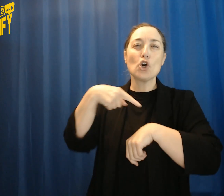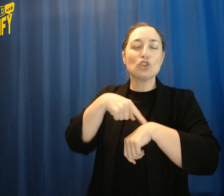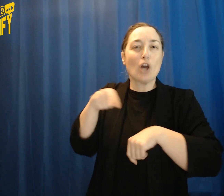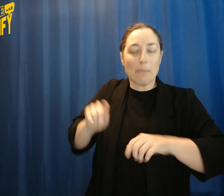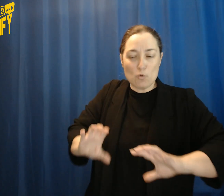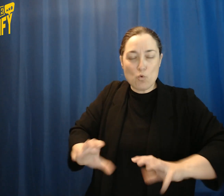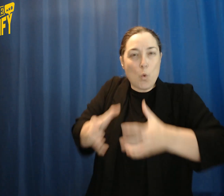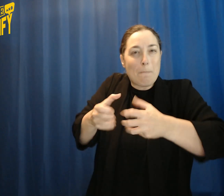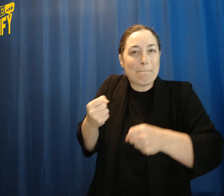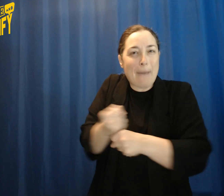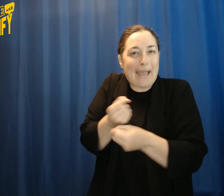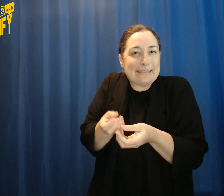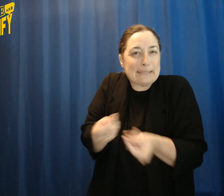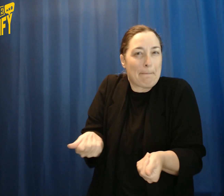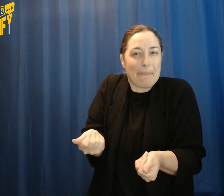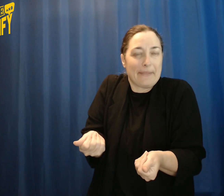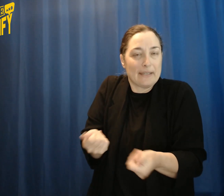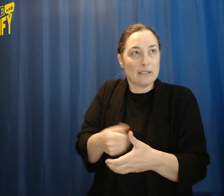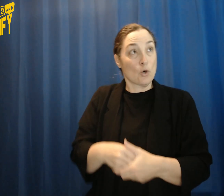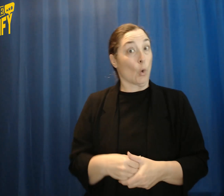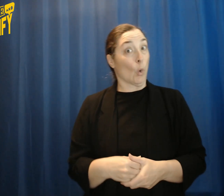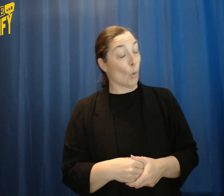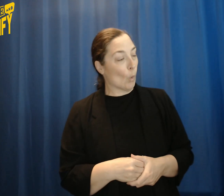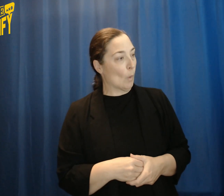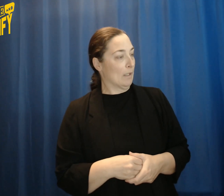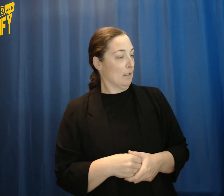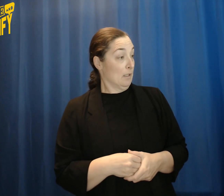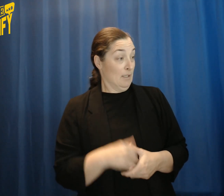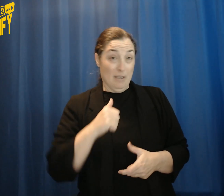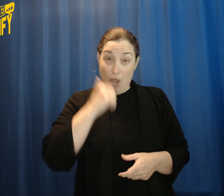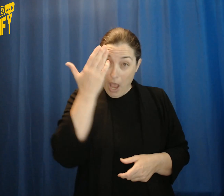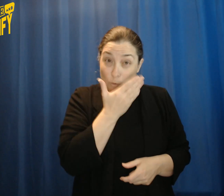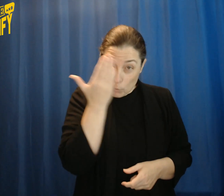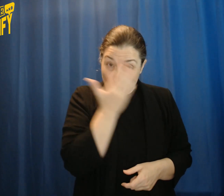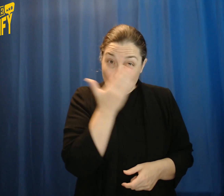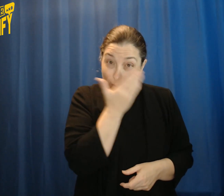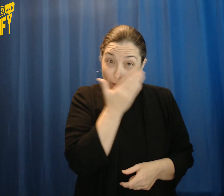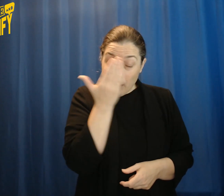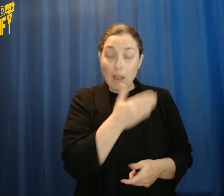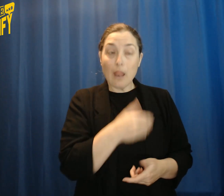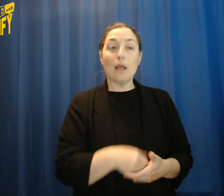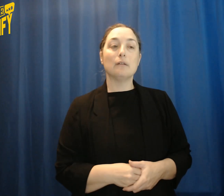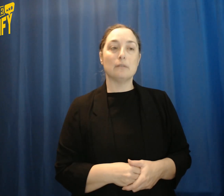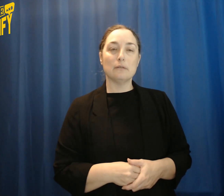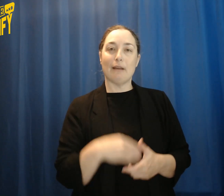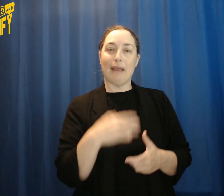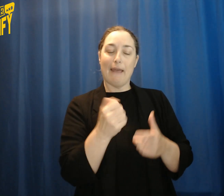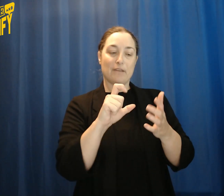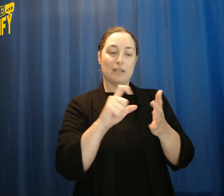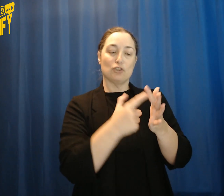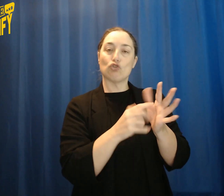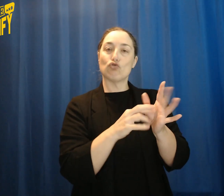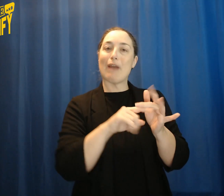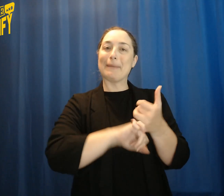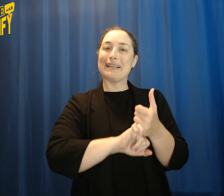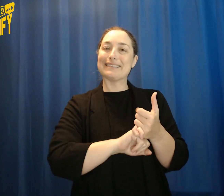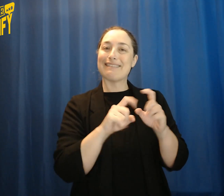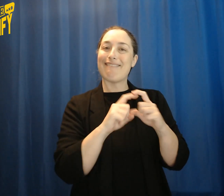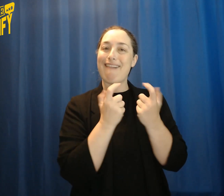something? Oh, it was at high school. We had ceramics class and I made